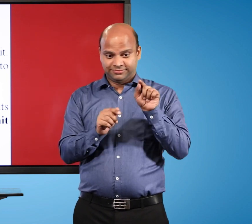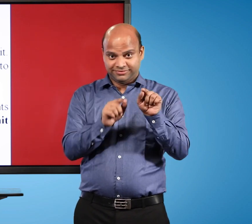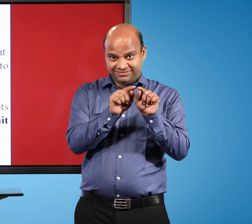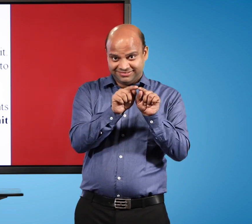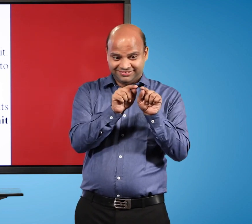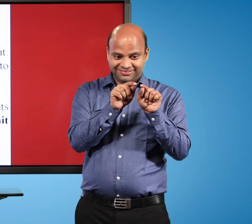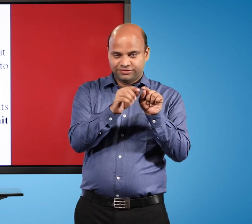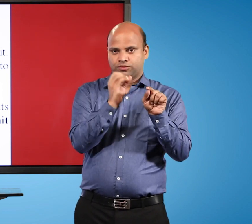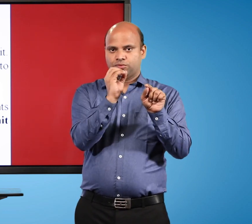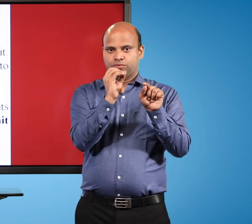Mark a point on it.